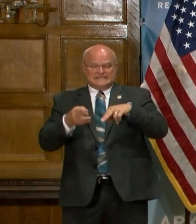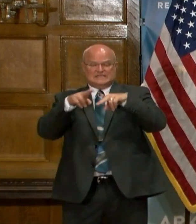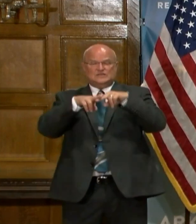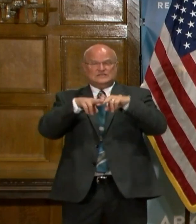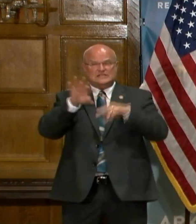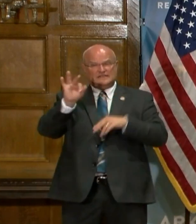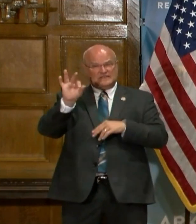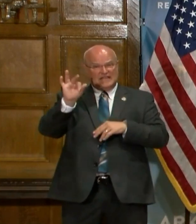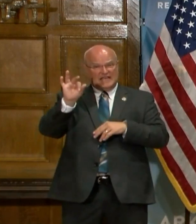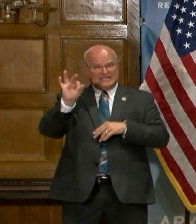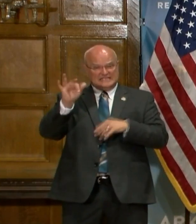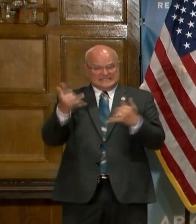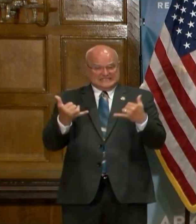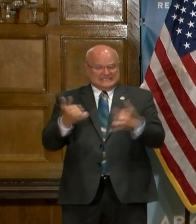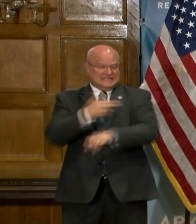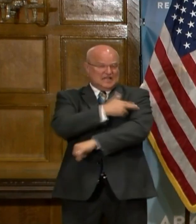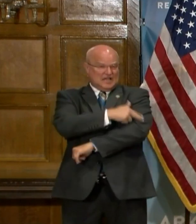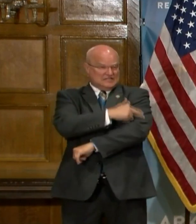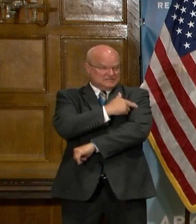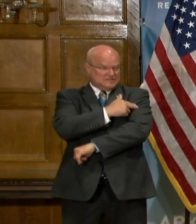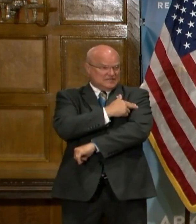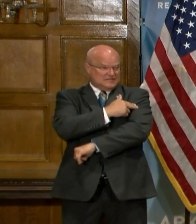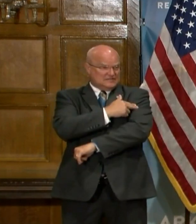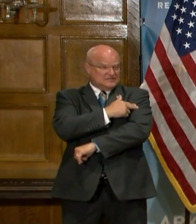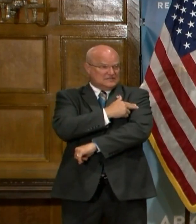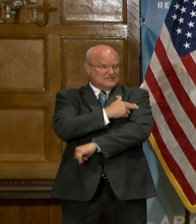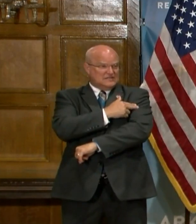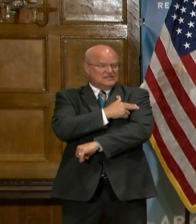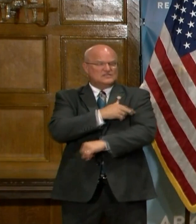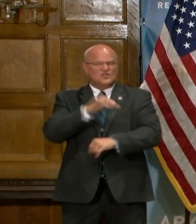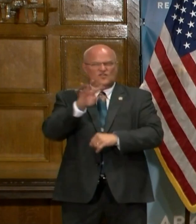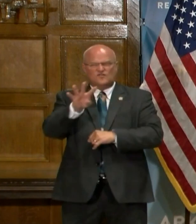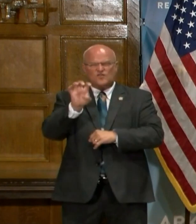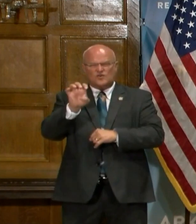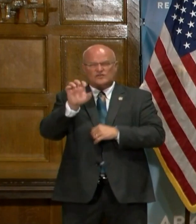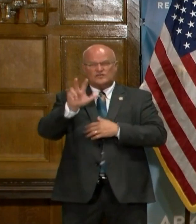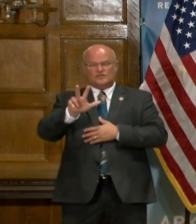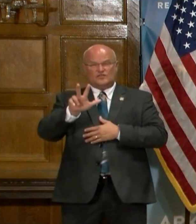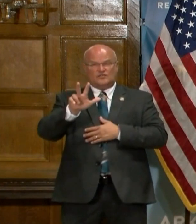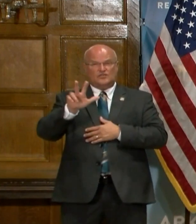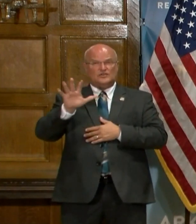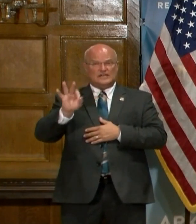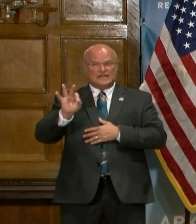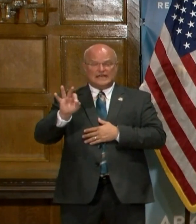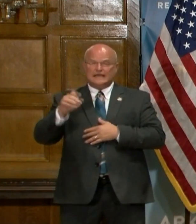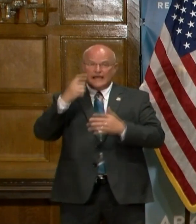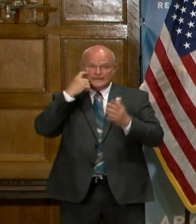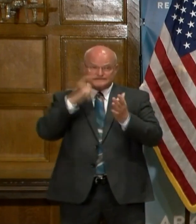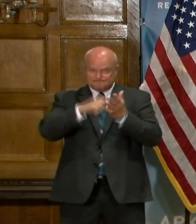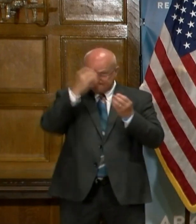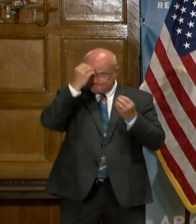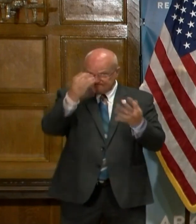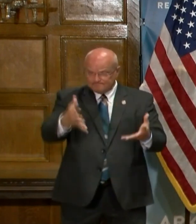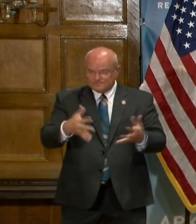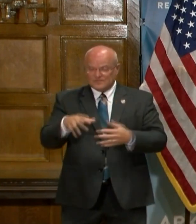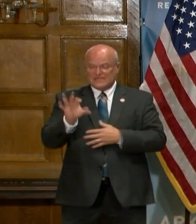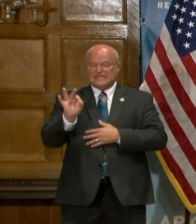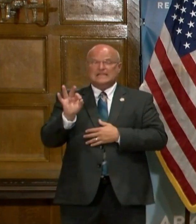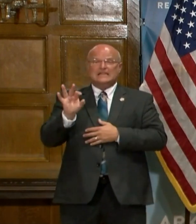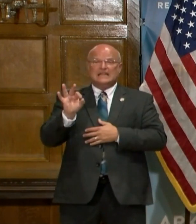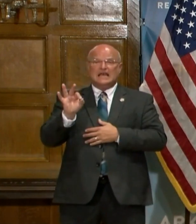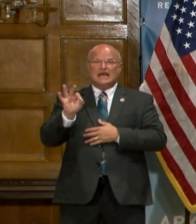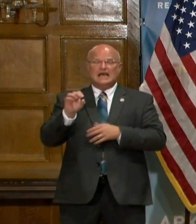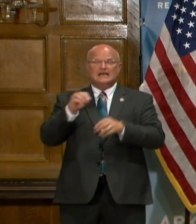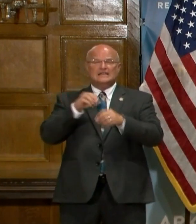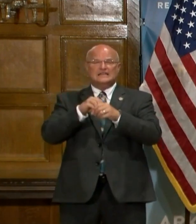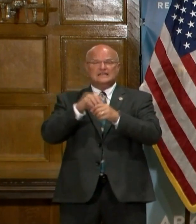of 19 currently hospitalized, so our currently hospitalized is 439. I will note that 9 of those